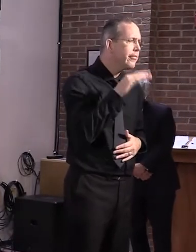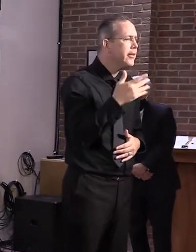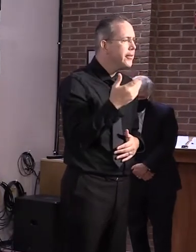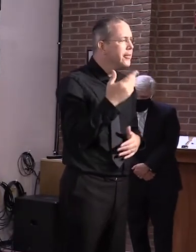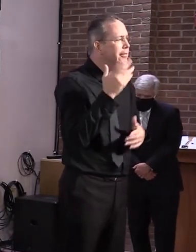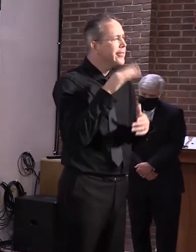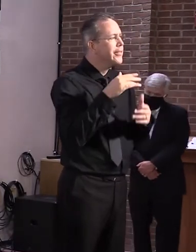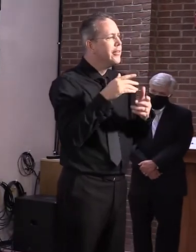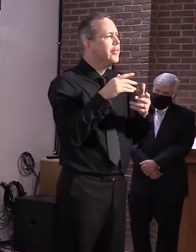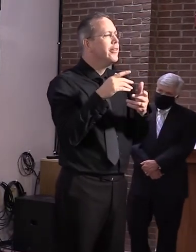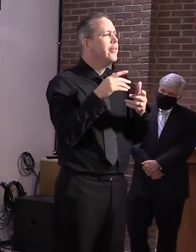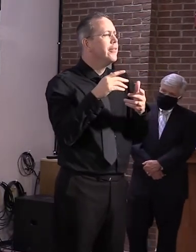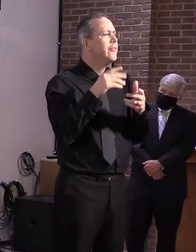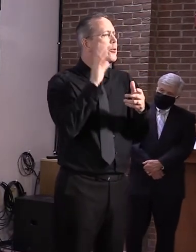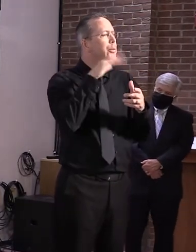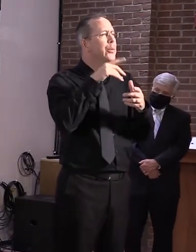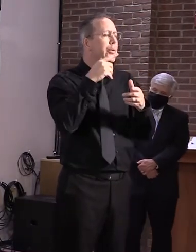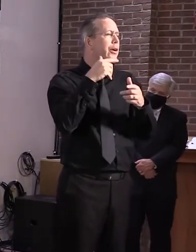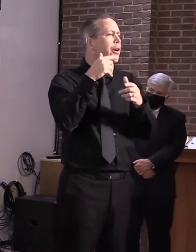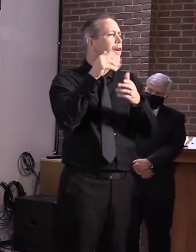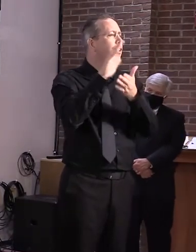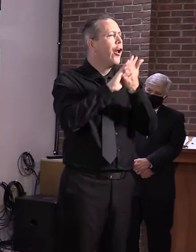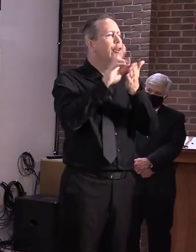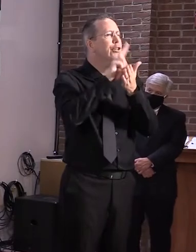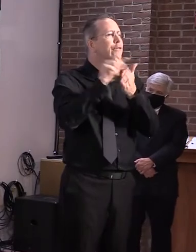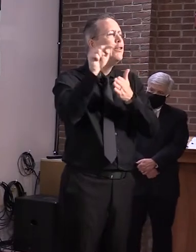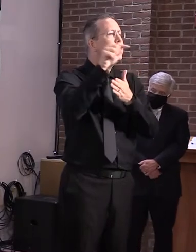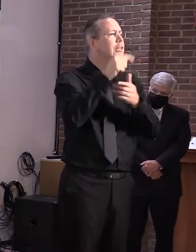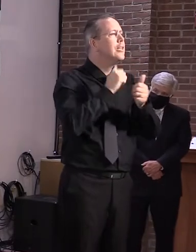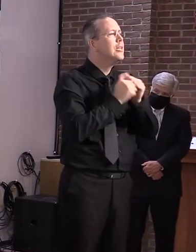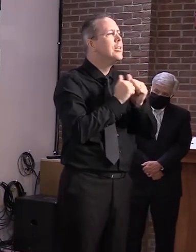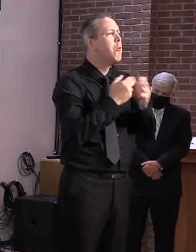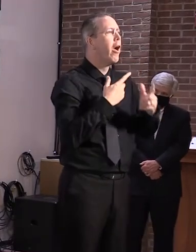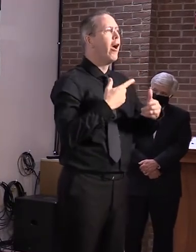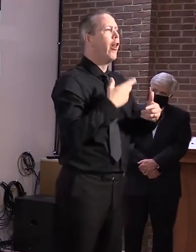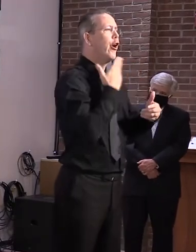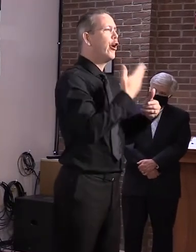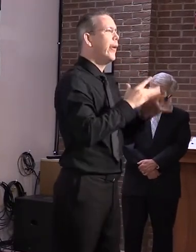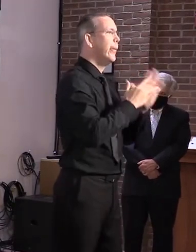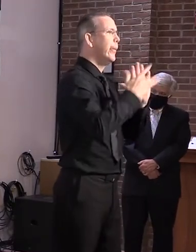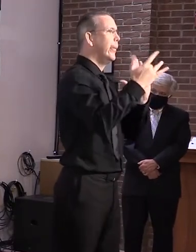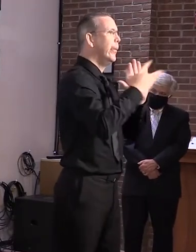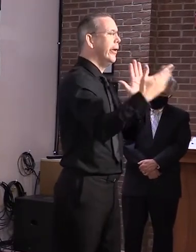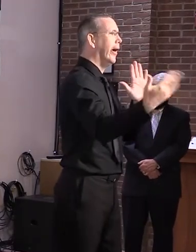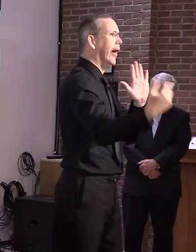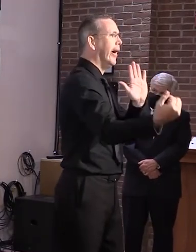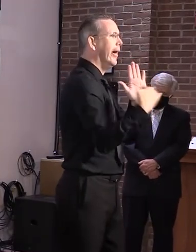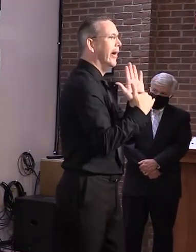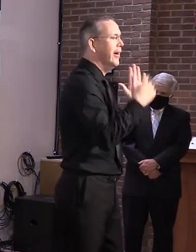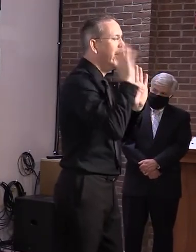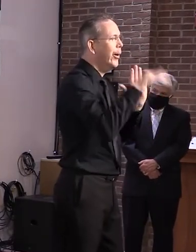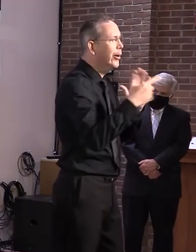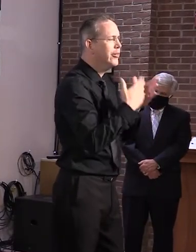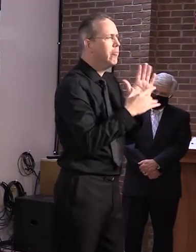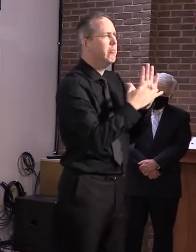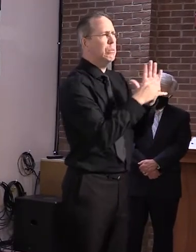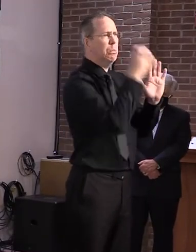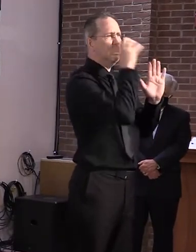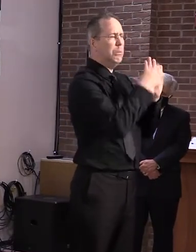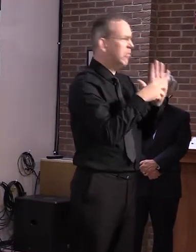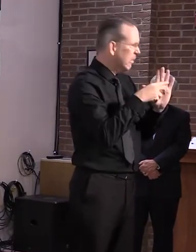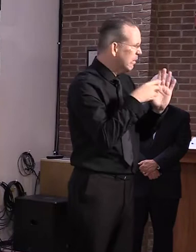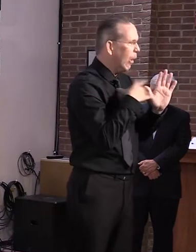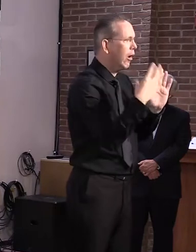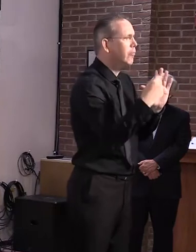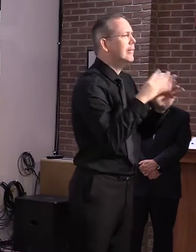institutions. Some states haven't gone public yet with how it's really going to be, but the presidents of the colleges have. Well, the presidents of the